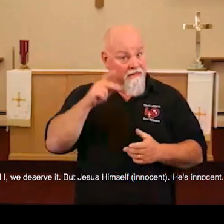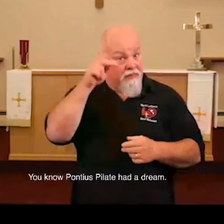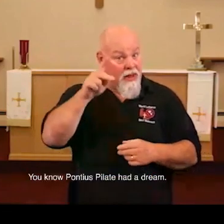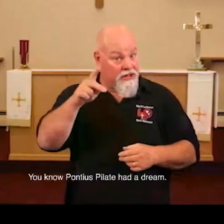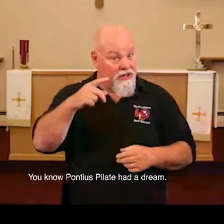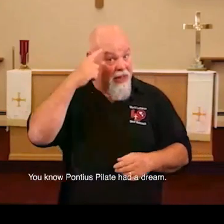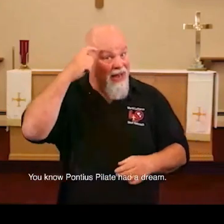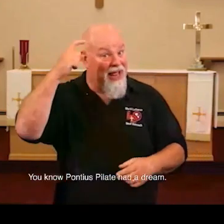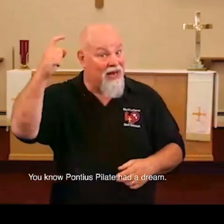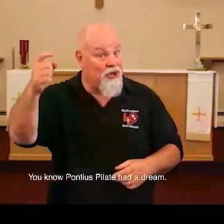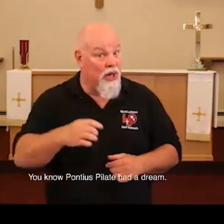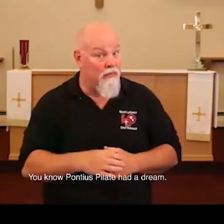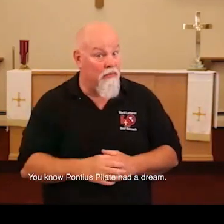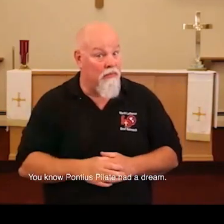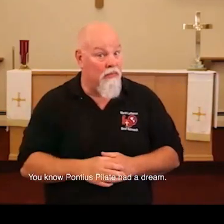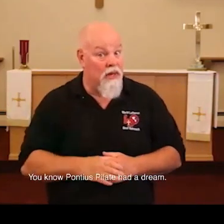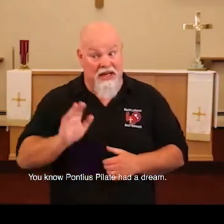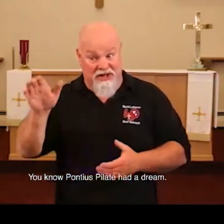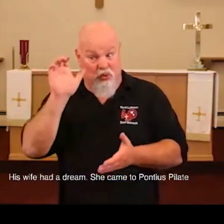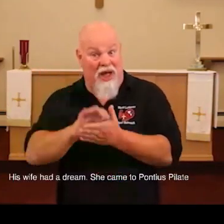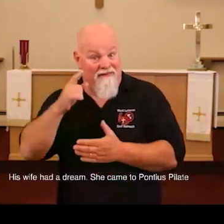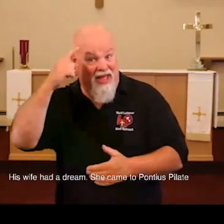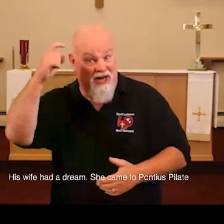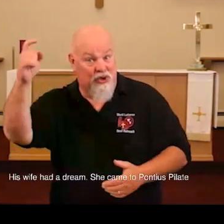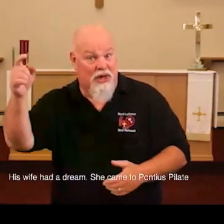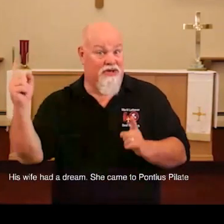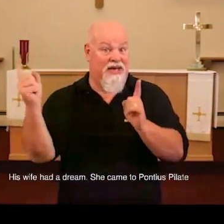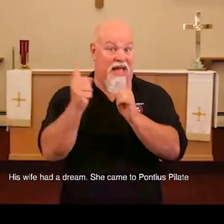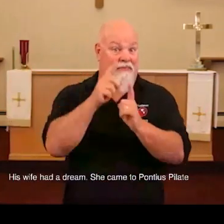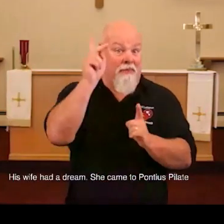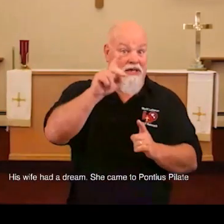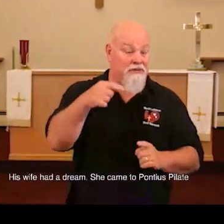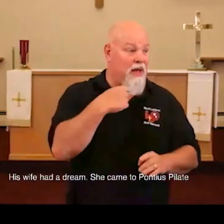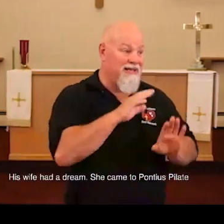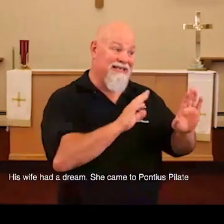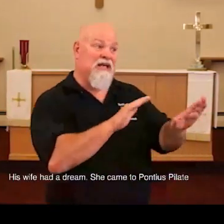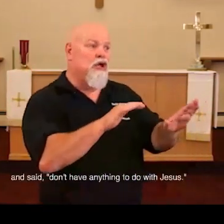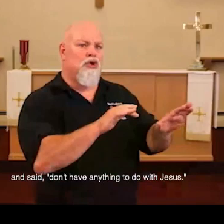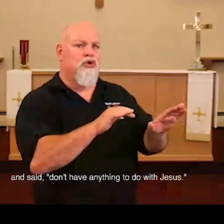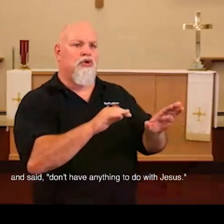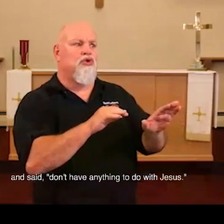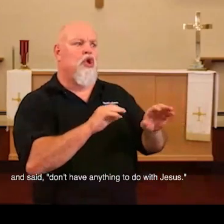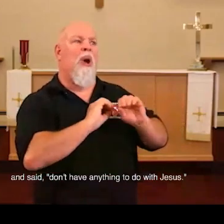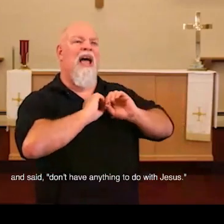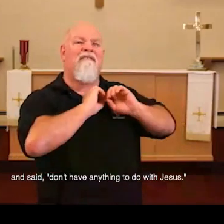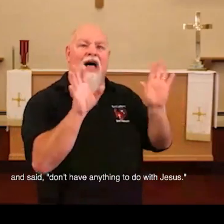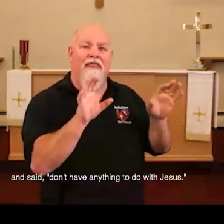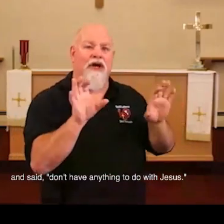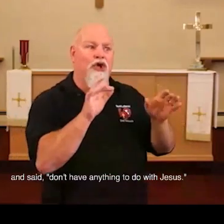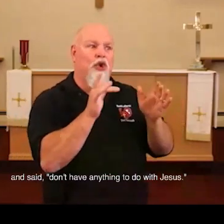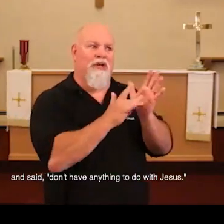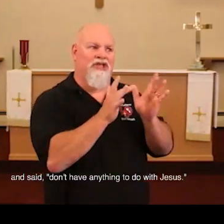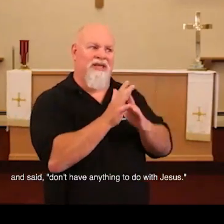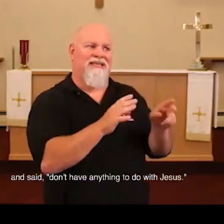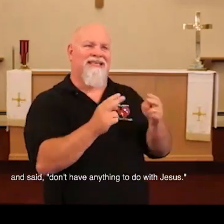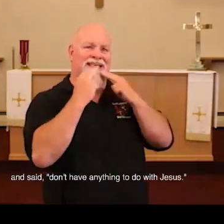Even Pontius Pilate had a dream. His wife had a dream. She came to Pontius Pilate and said, don't have nothing to do with Jesus.